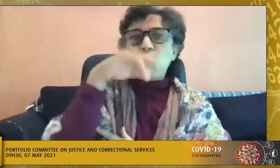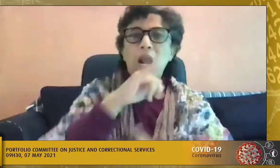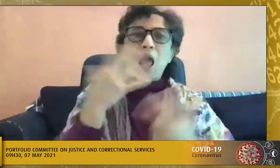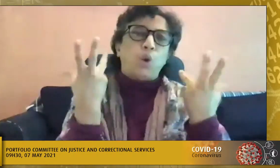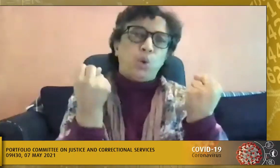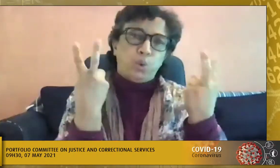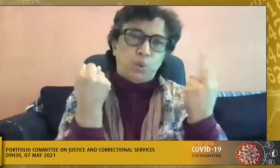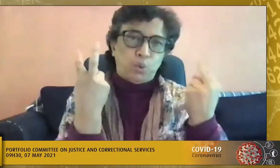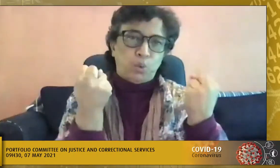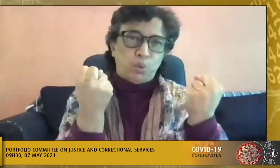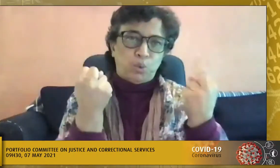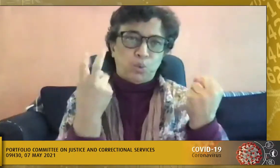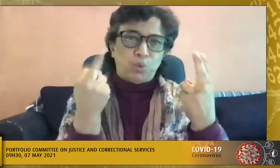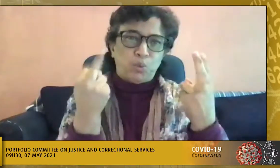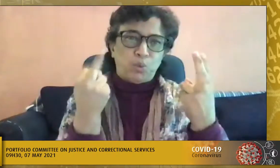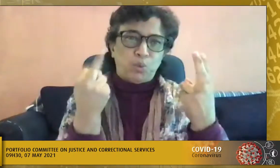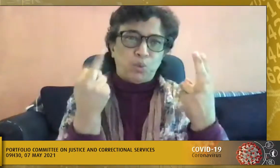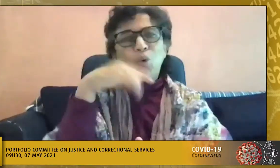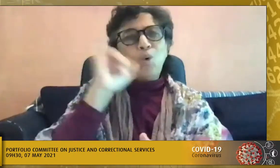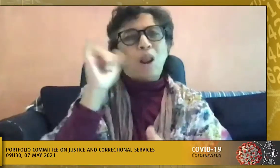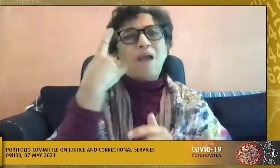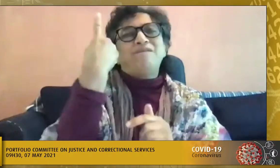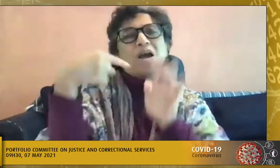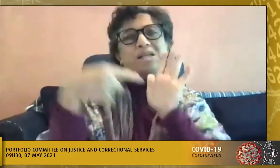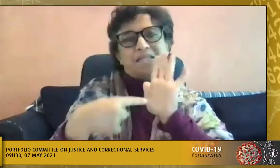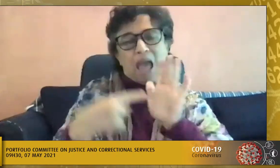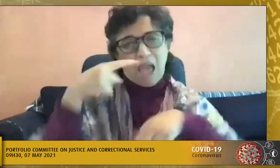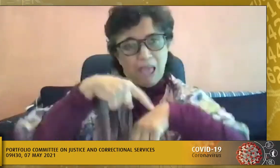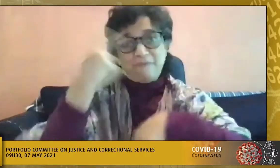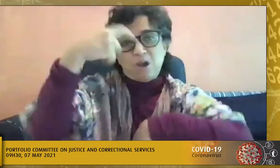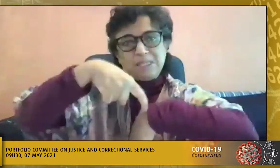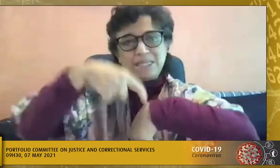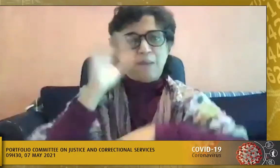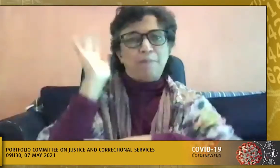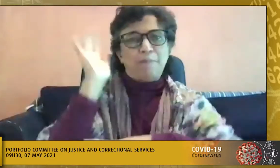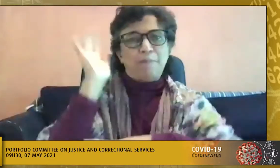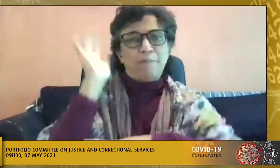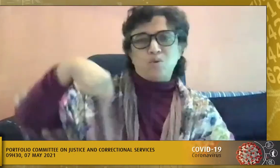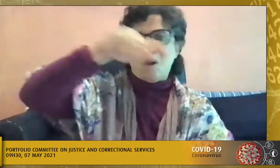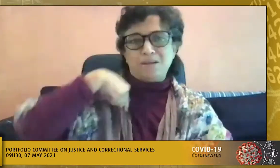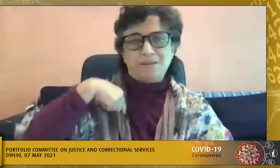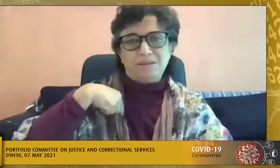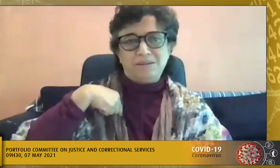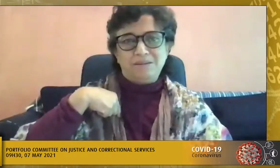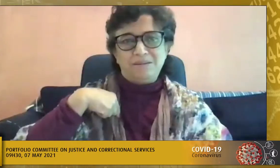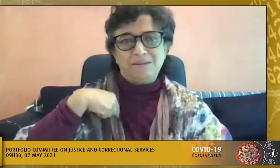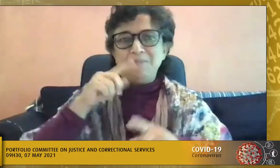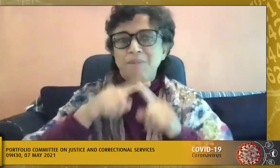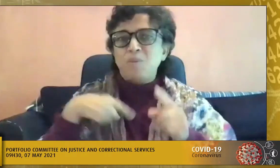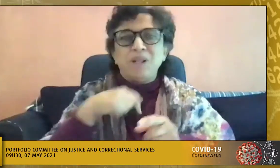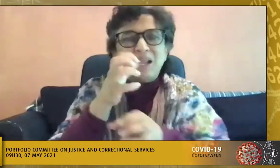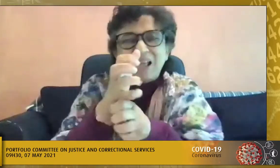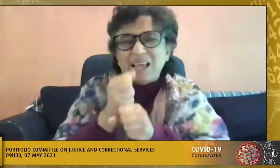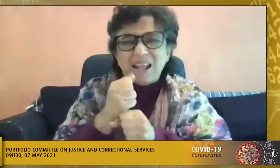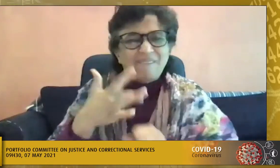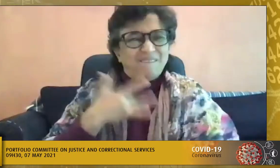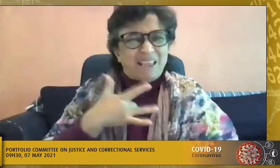expressing the disappointment um because this is all presented as if it's you know the first time